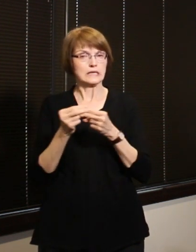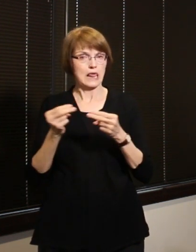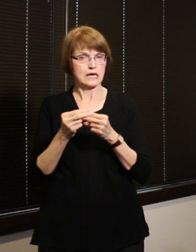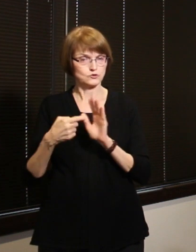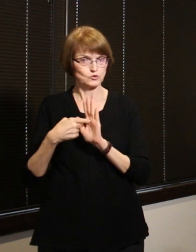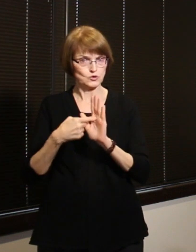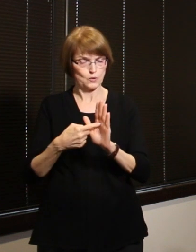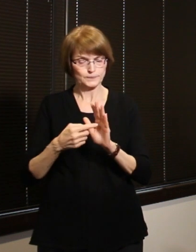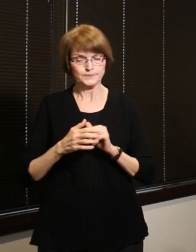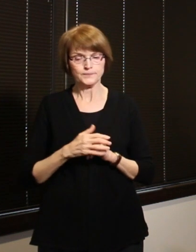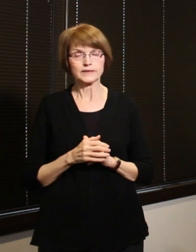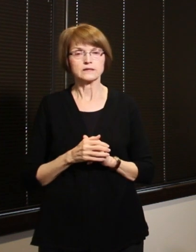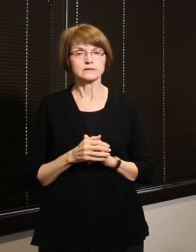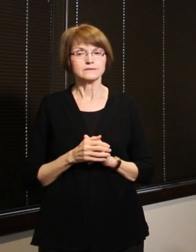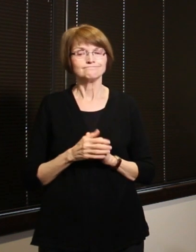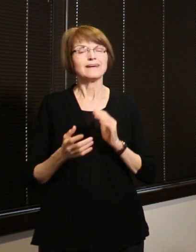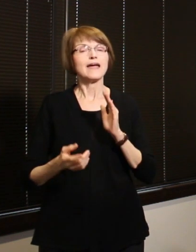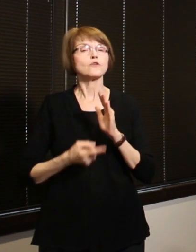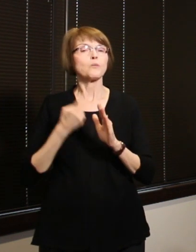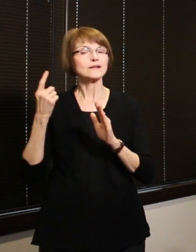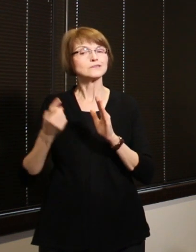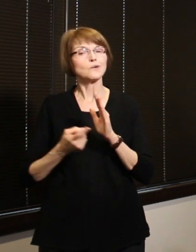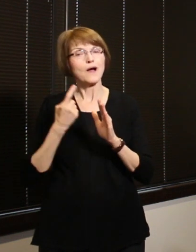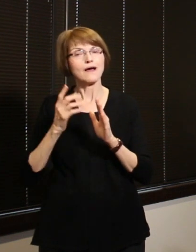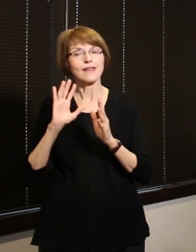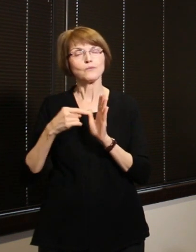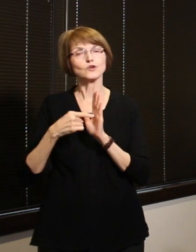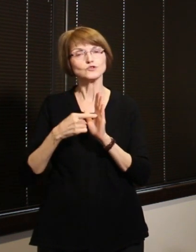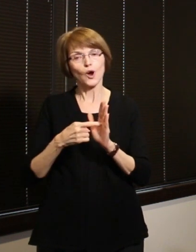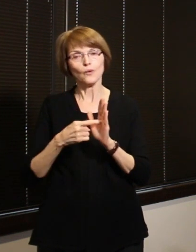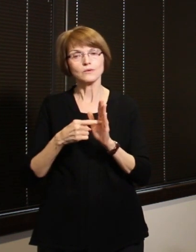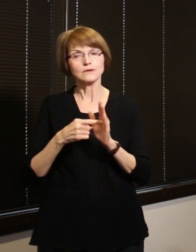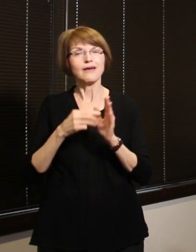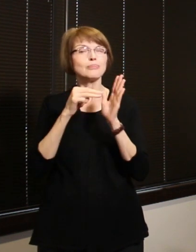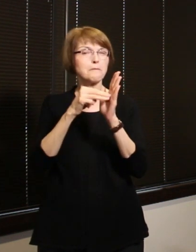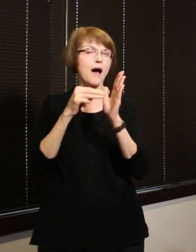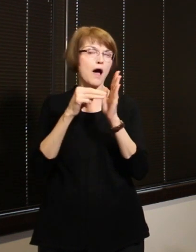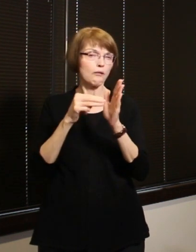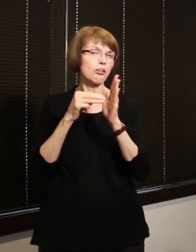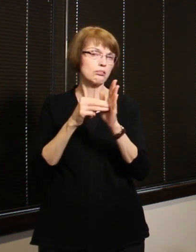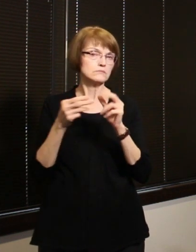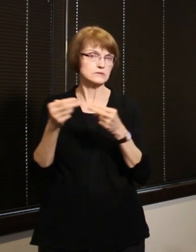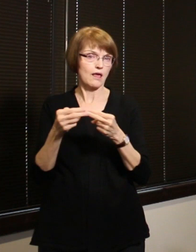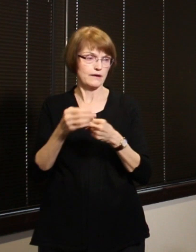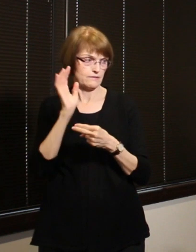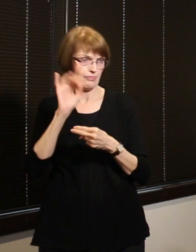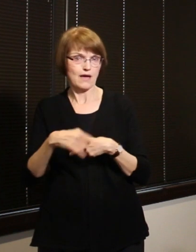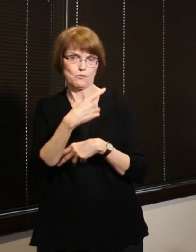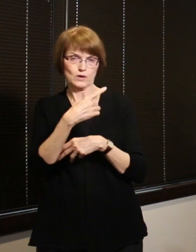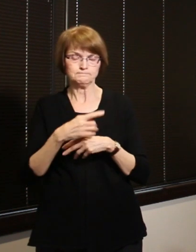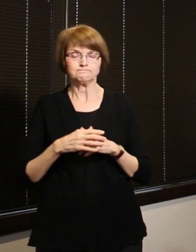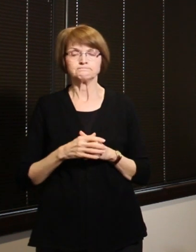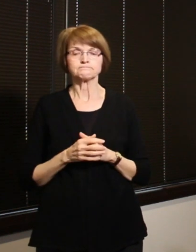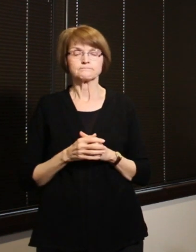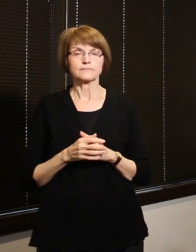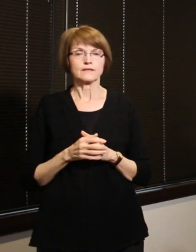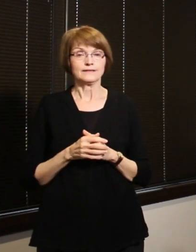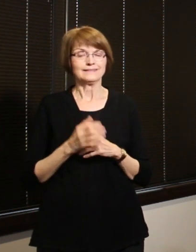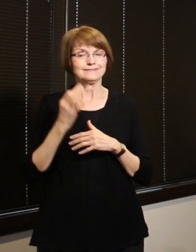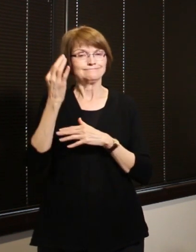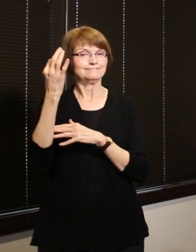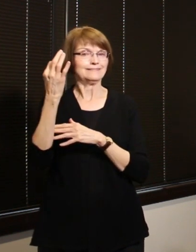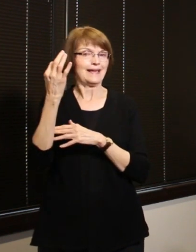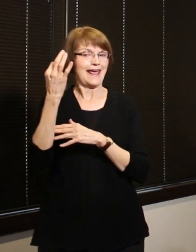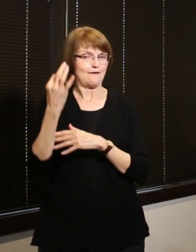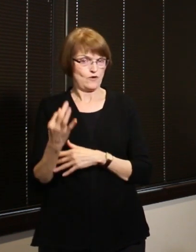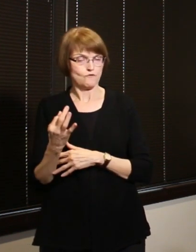you. Every once in a while I will share our modeling slides, and so that's what this slide is. So every Friday